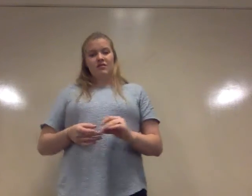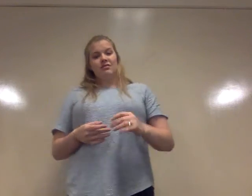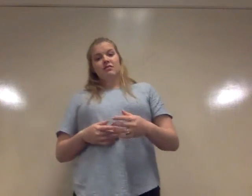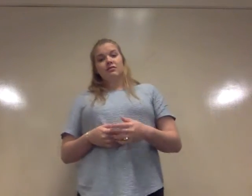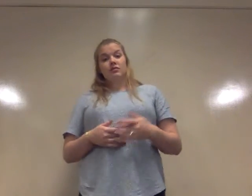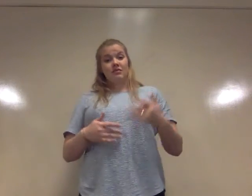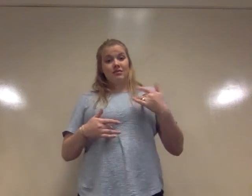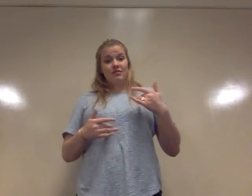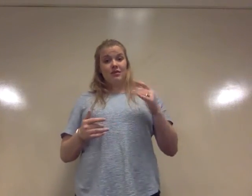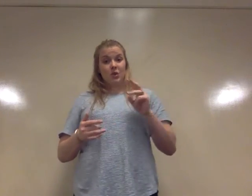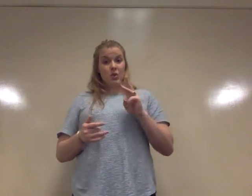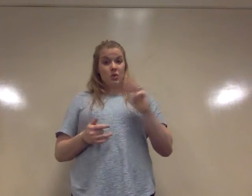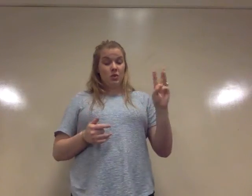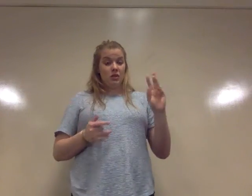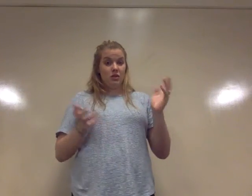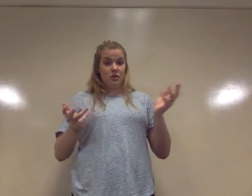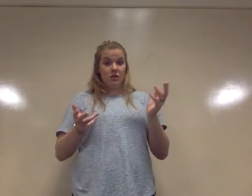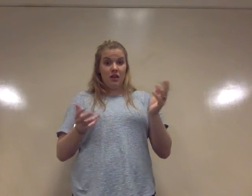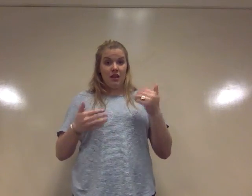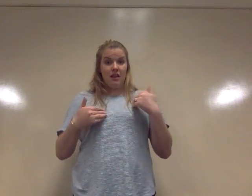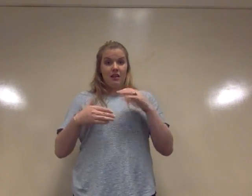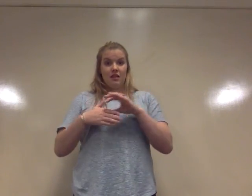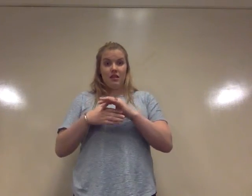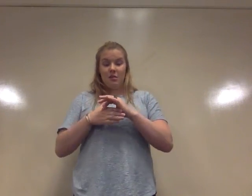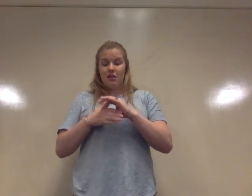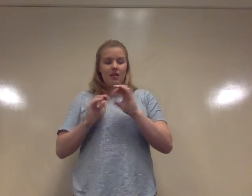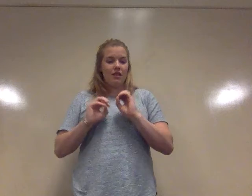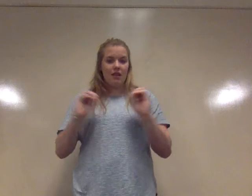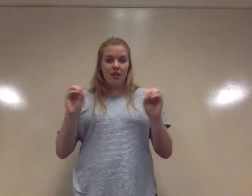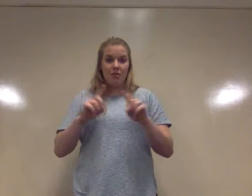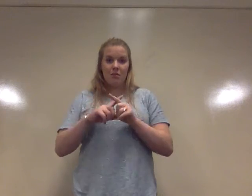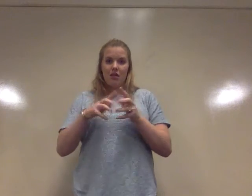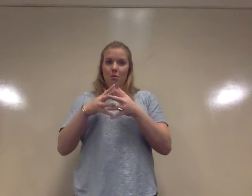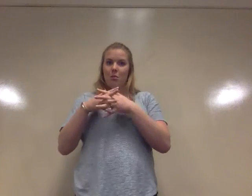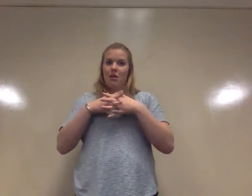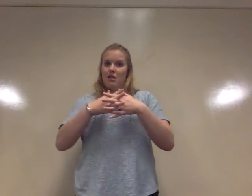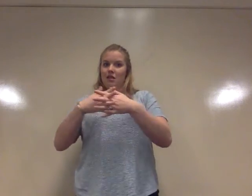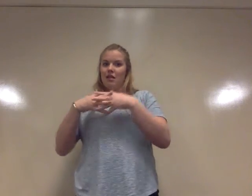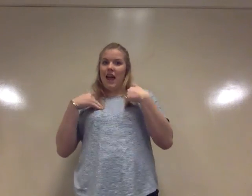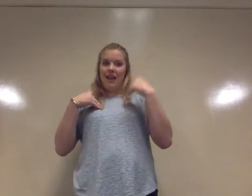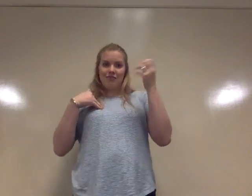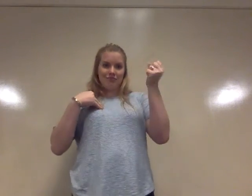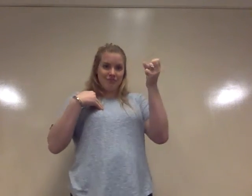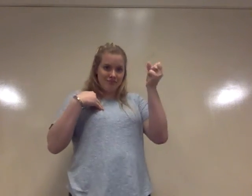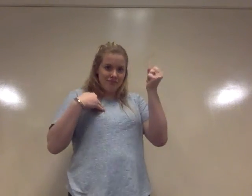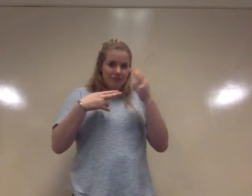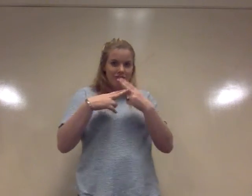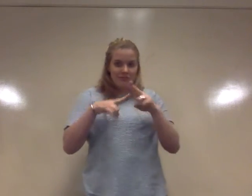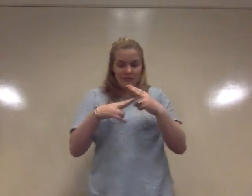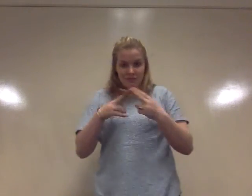Western diet was non-existent. They had no animal products. They had no dairy, no meat. Even more compelling to Esselstyn was some historical data